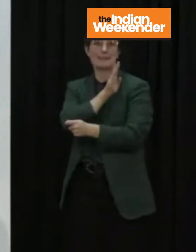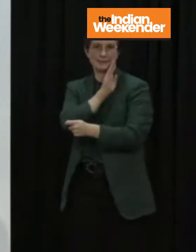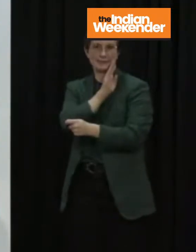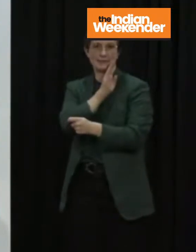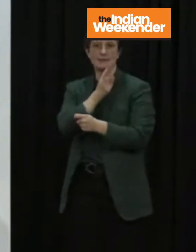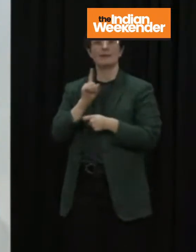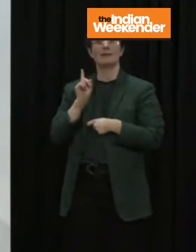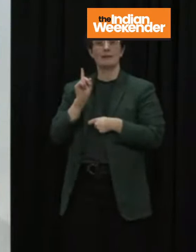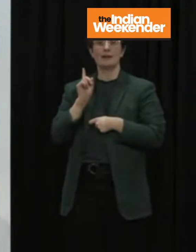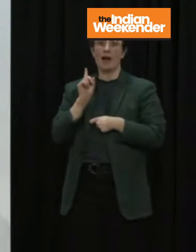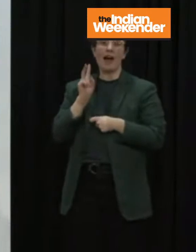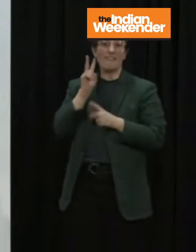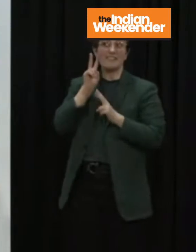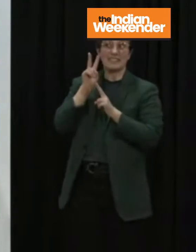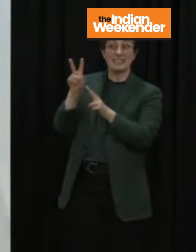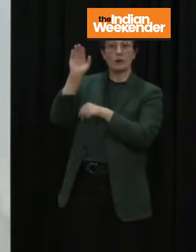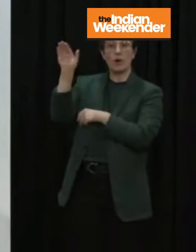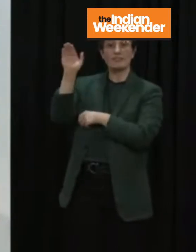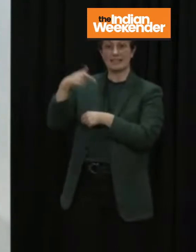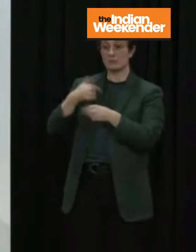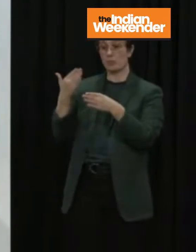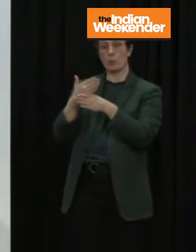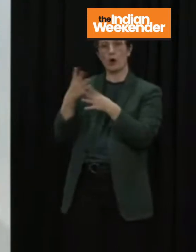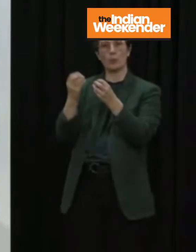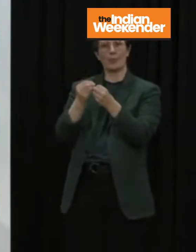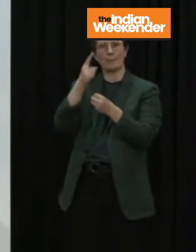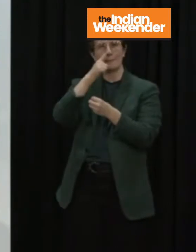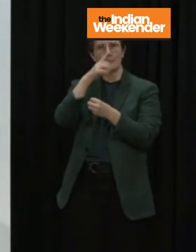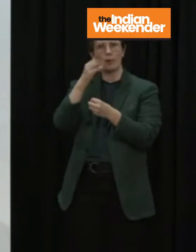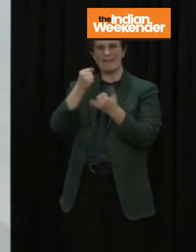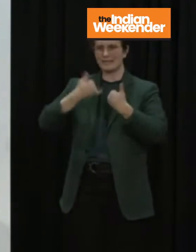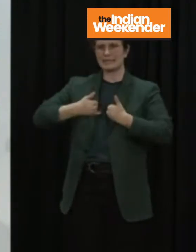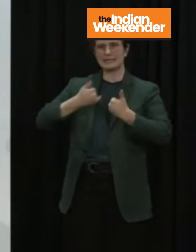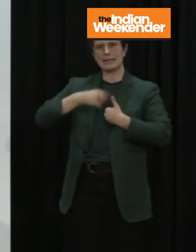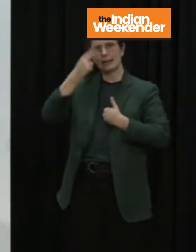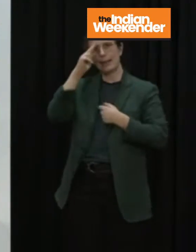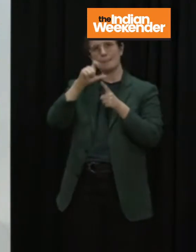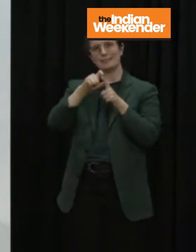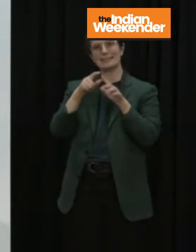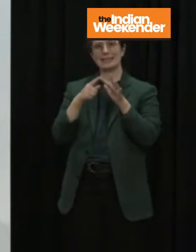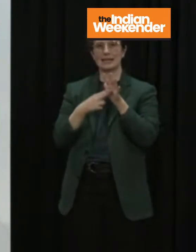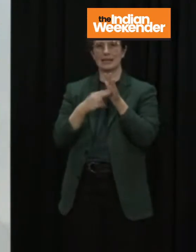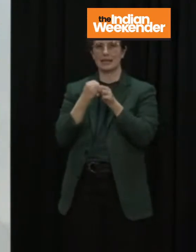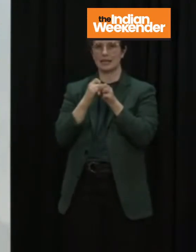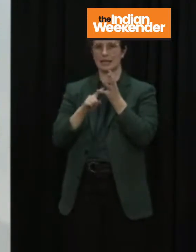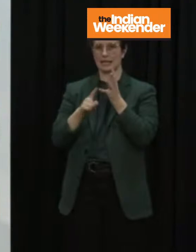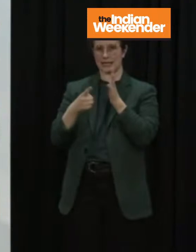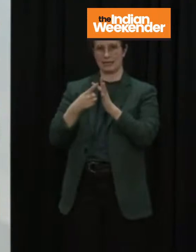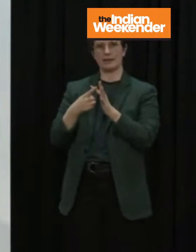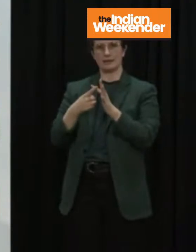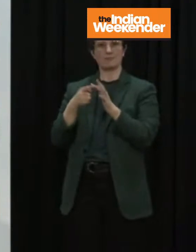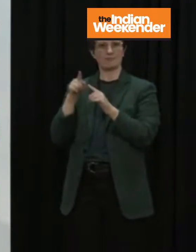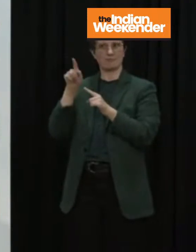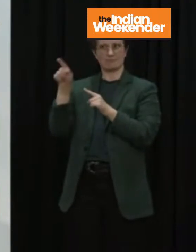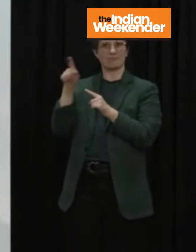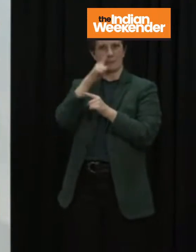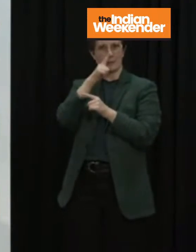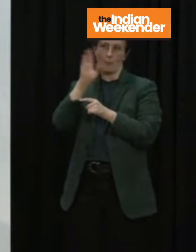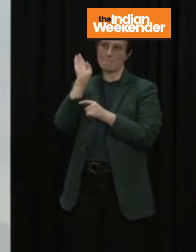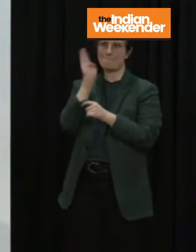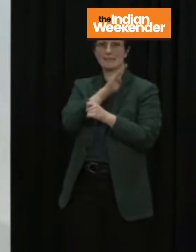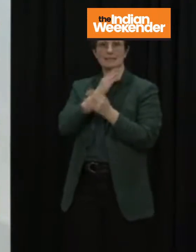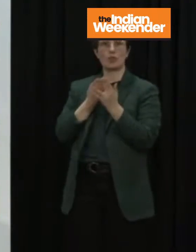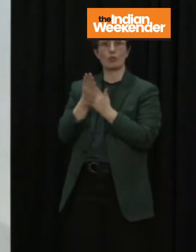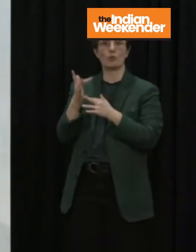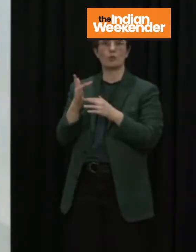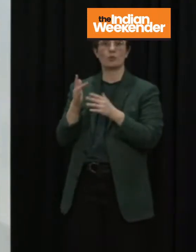rapid test. That's why we must ensure a system is in place so that we don't miss cases, and any positive cases must then be linked with